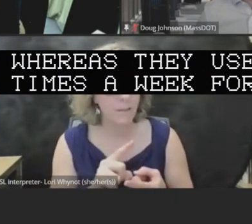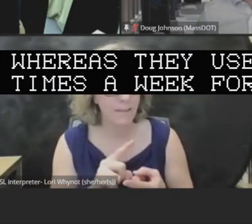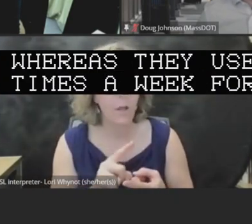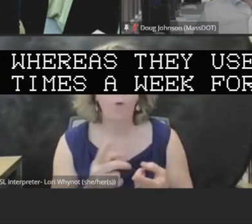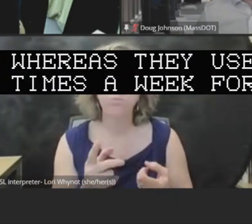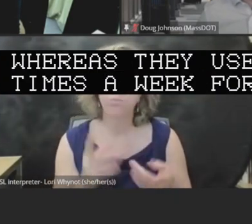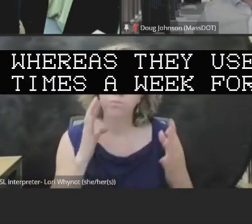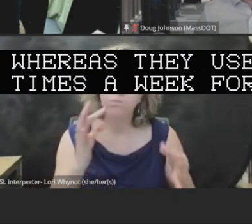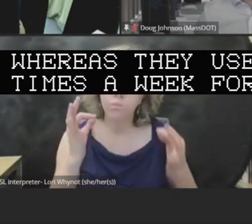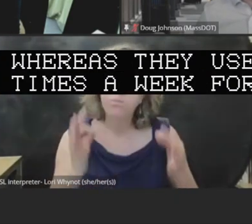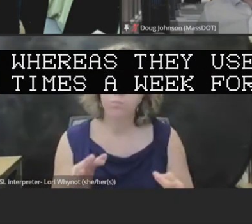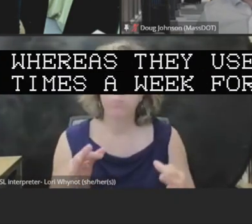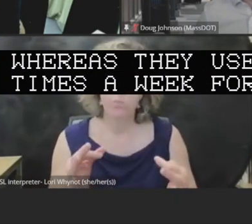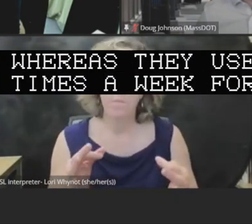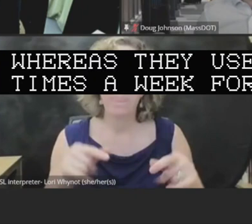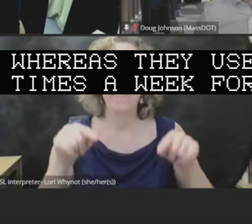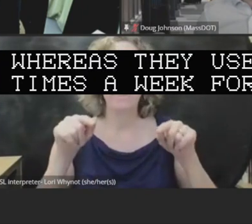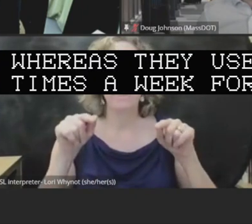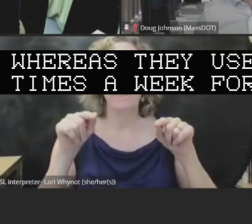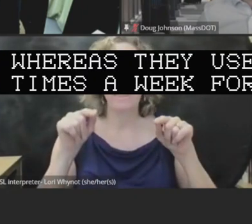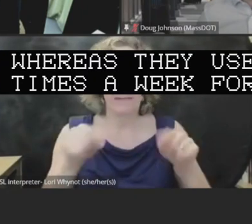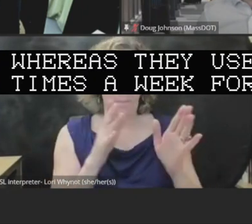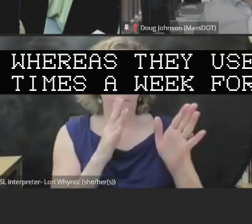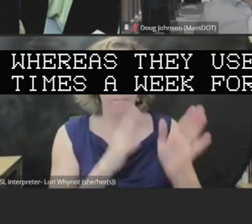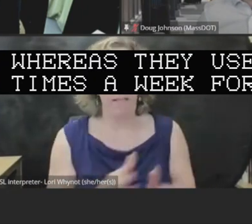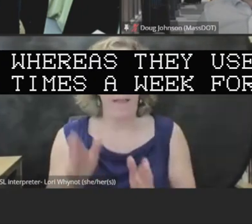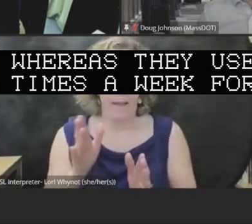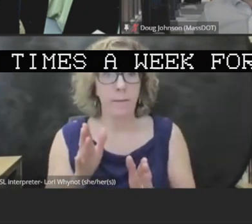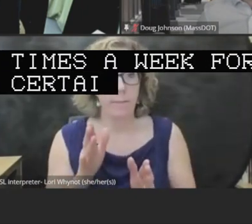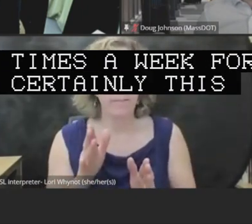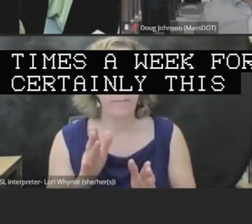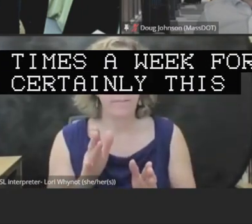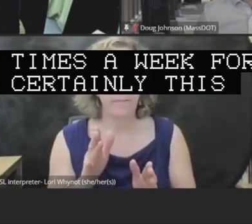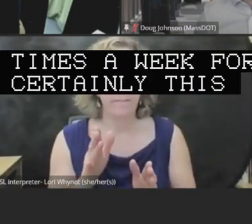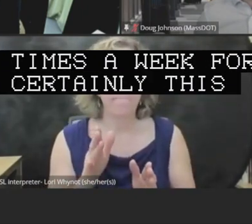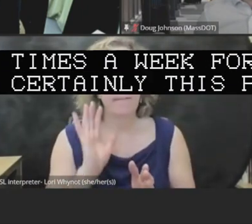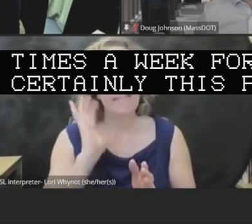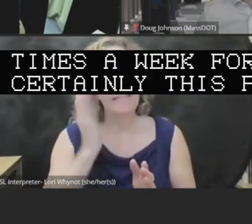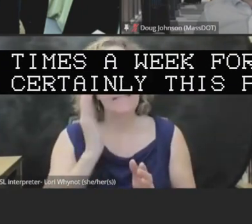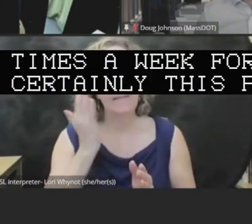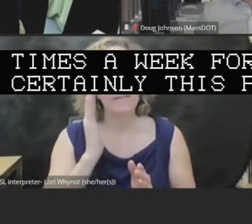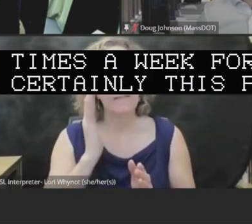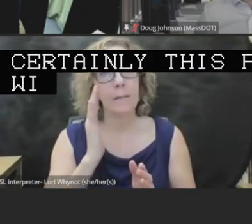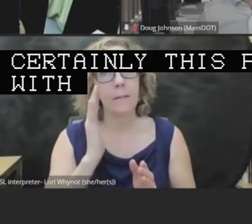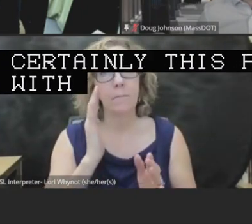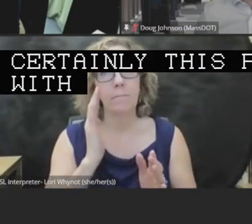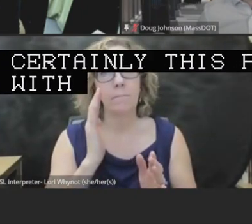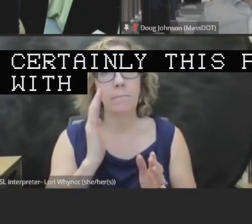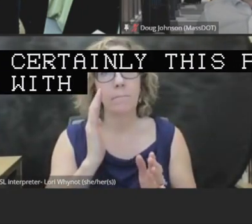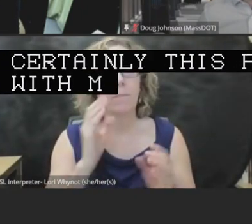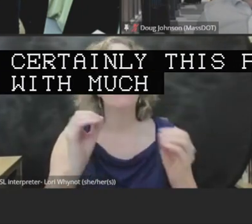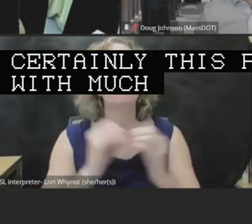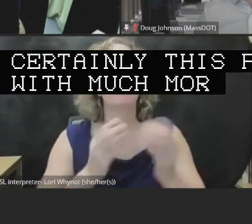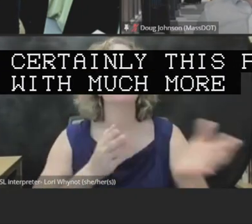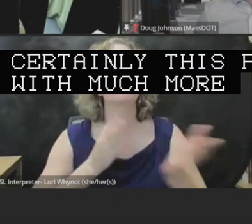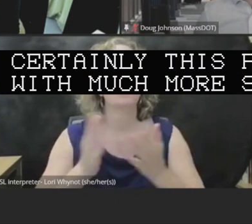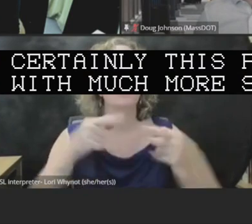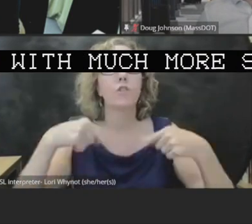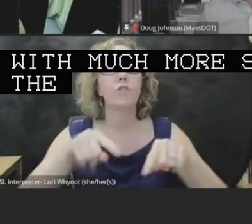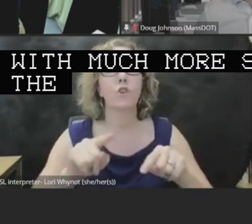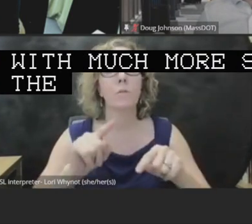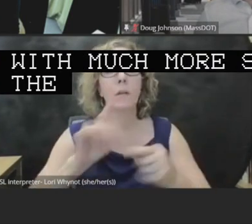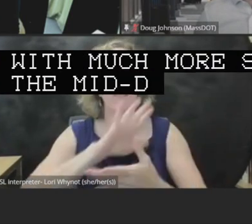Certainly this plan reflects with much more service during the midday, much more service